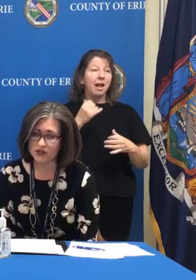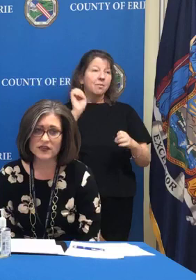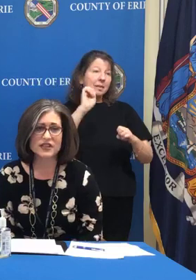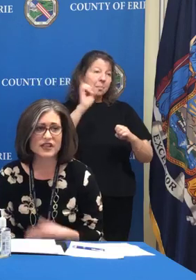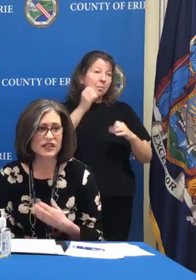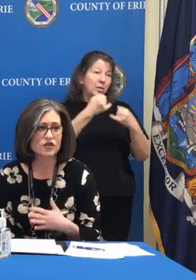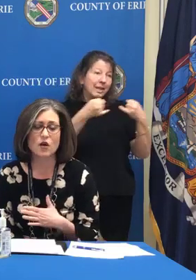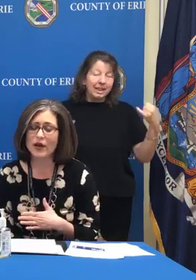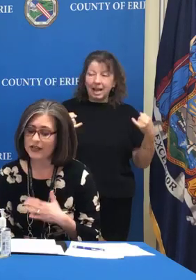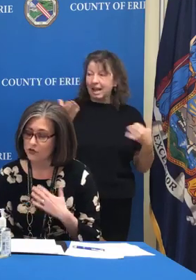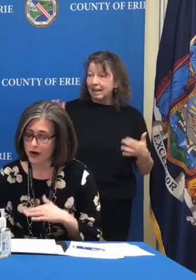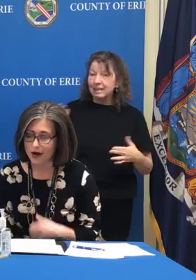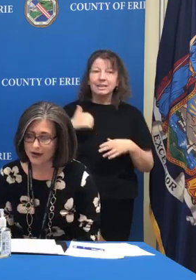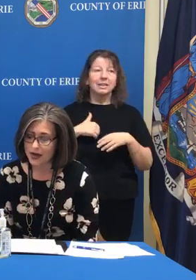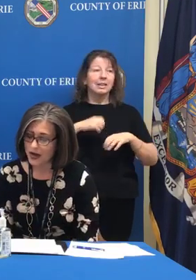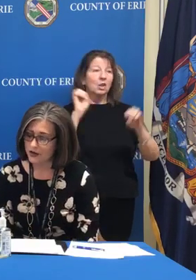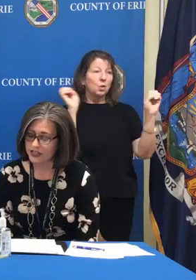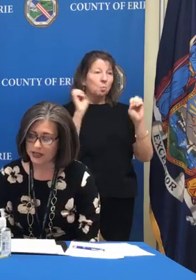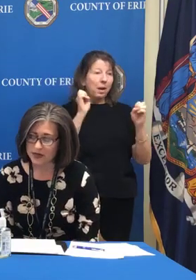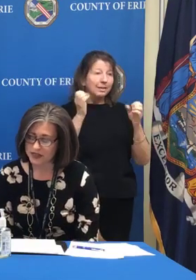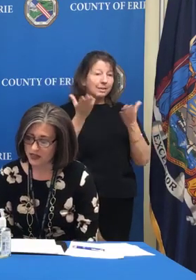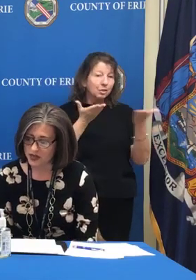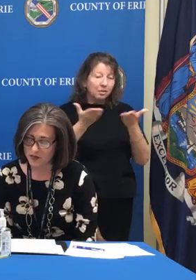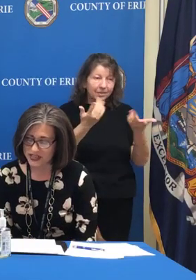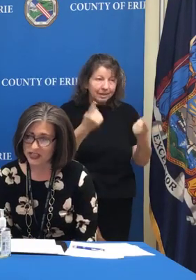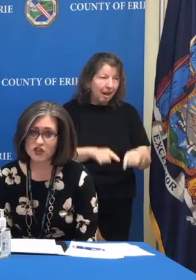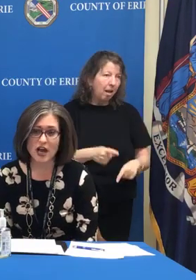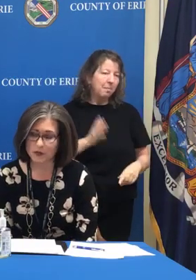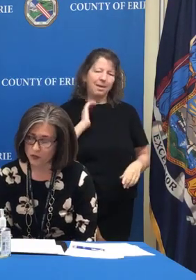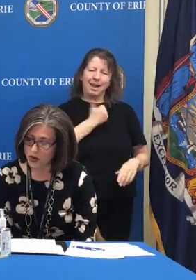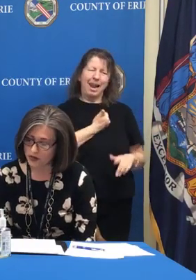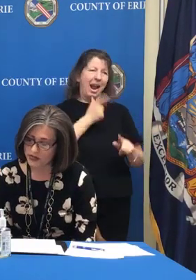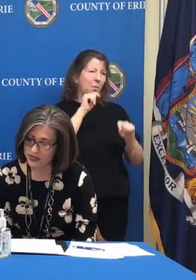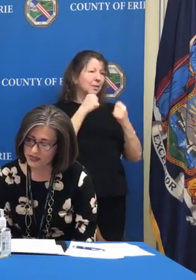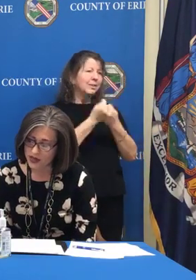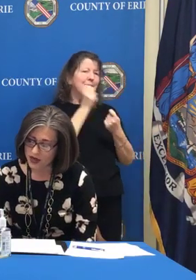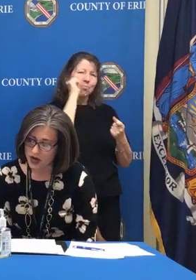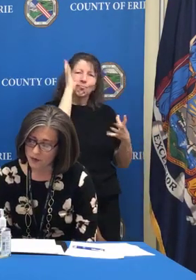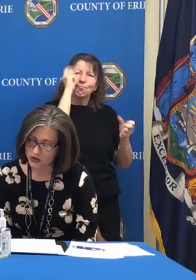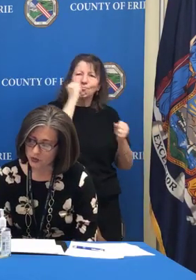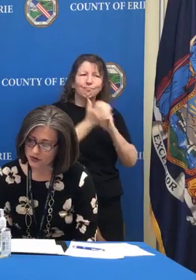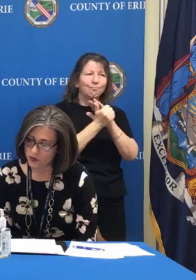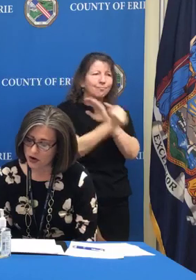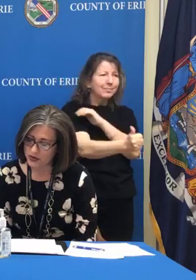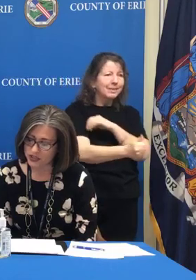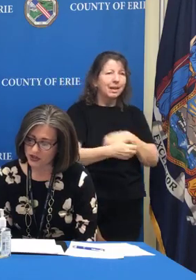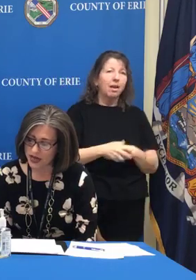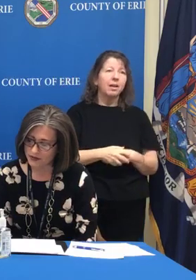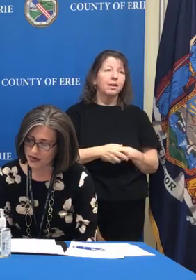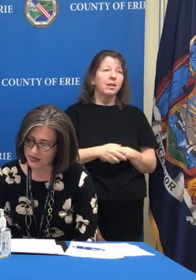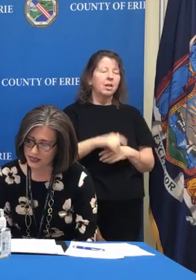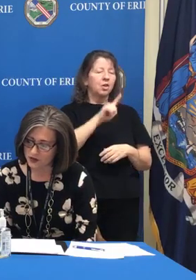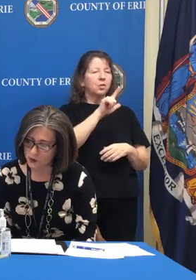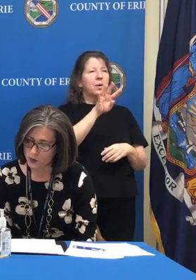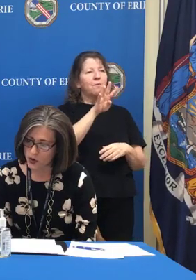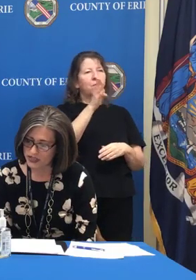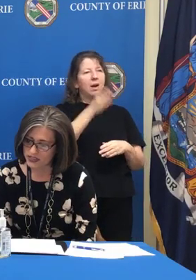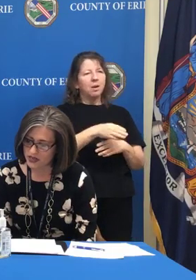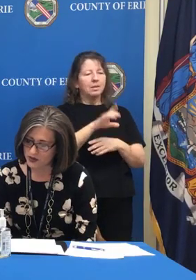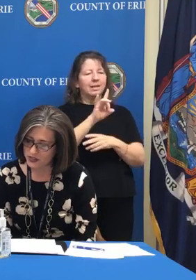Crisis Services is going strong. Our team has done an amazing job through all of this. The 24-hour addiction hotline is